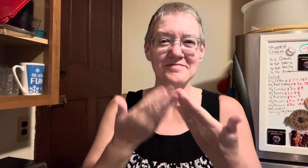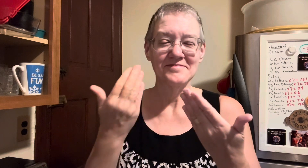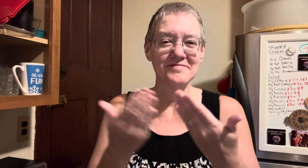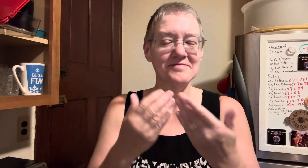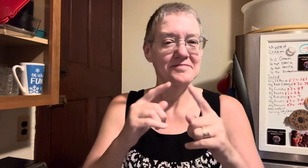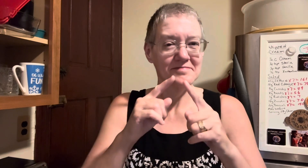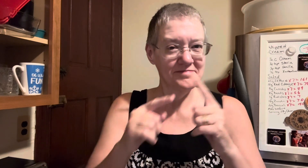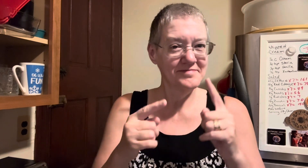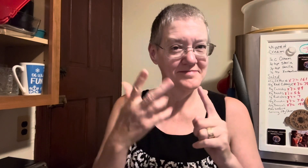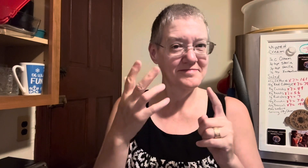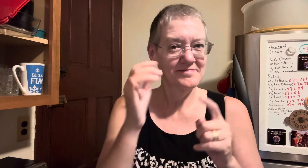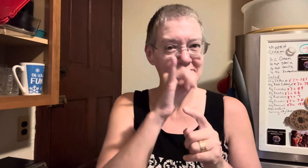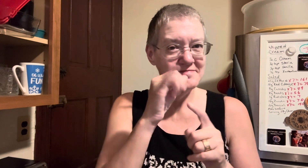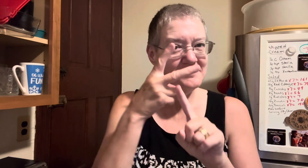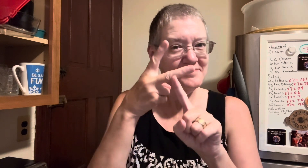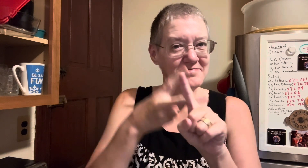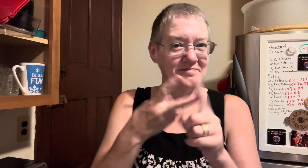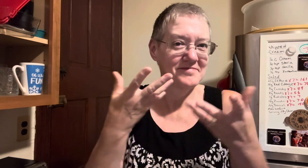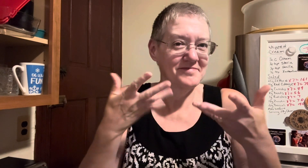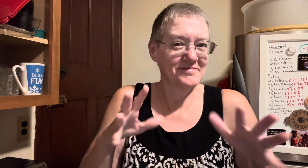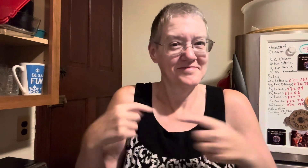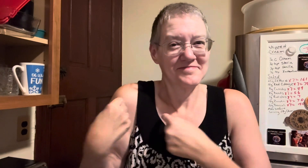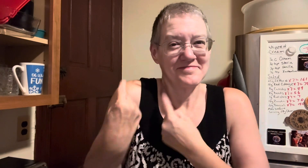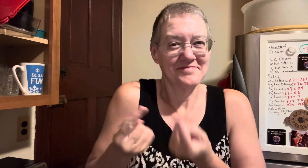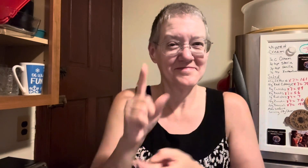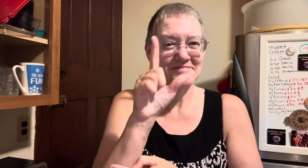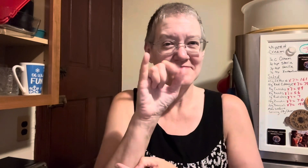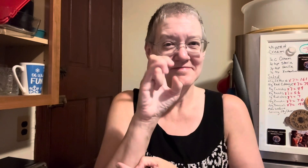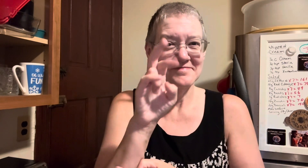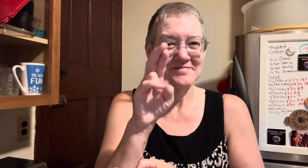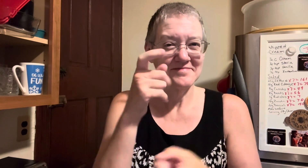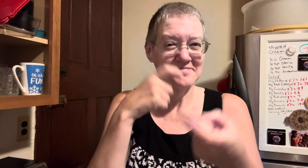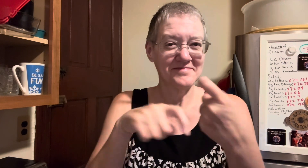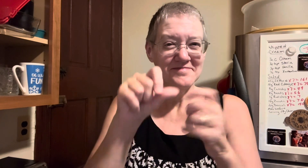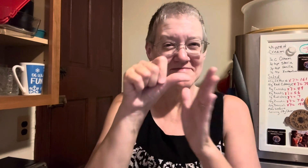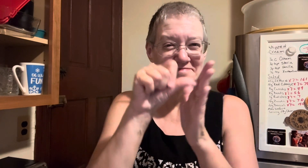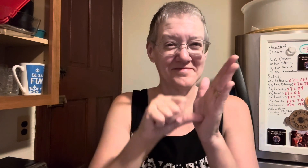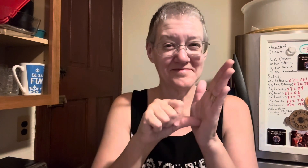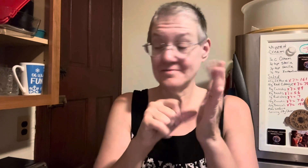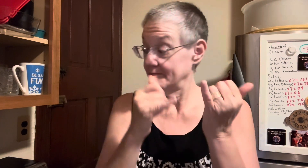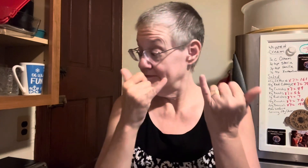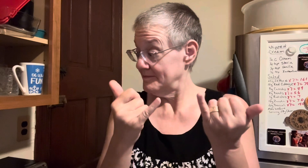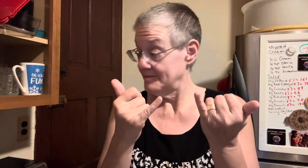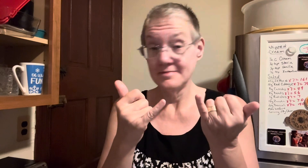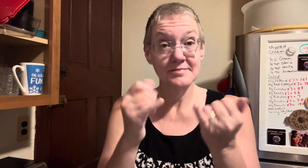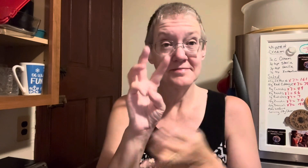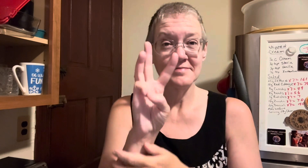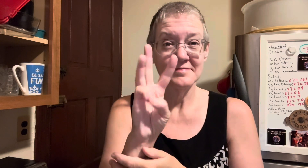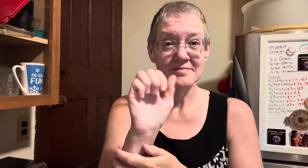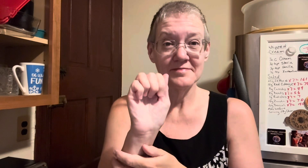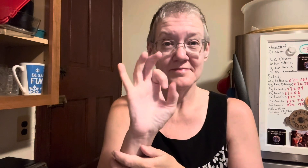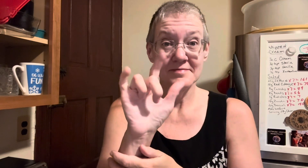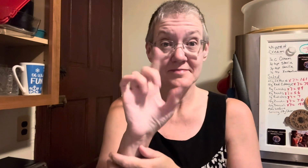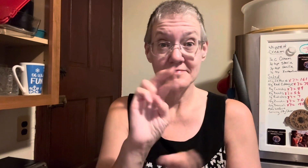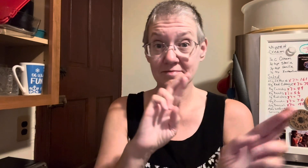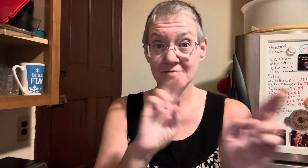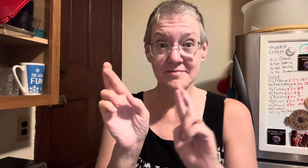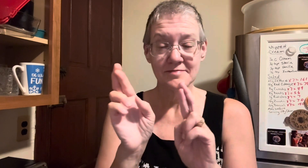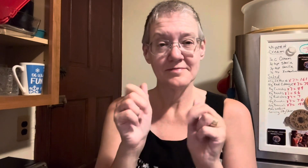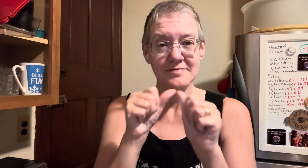exhausted. Because, it's only been 2 months since his liver transplant surgery. Now, the